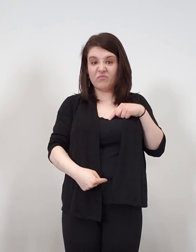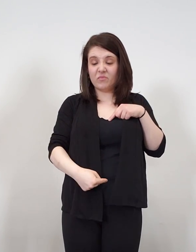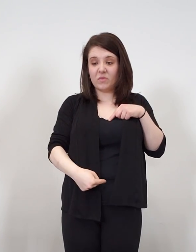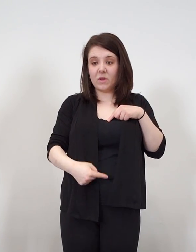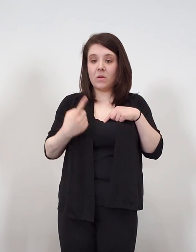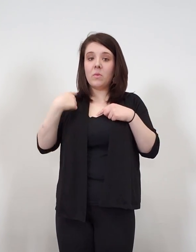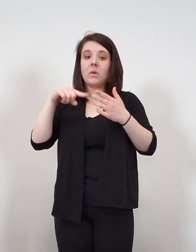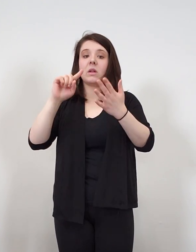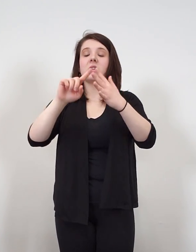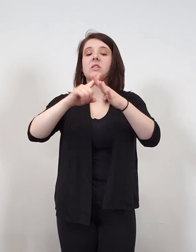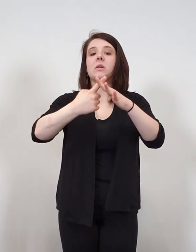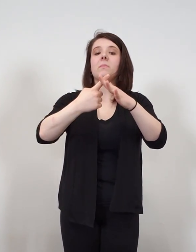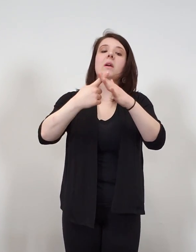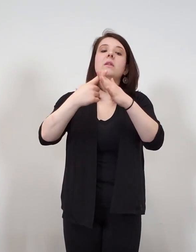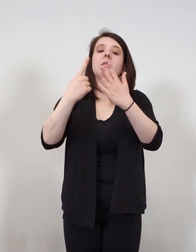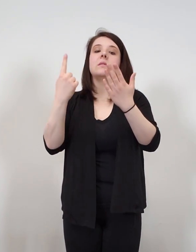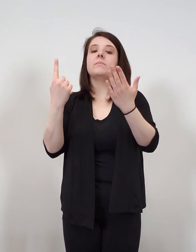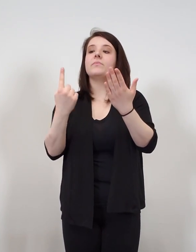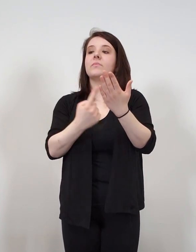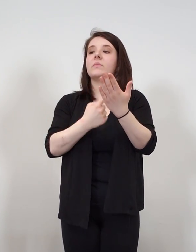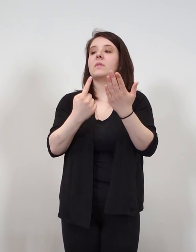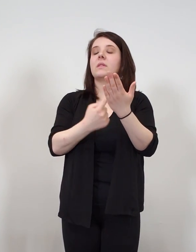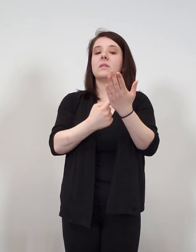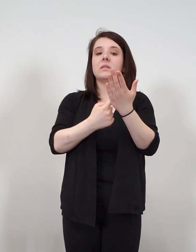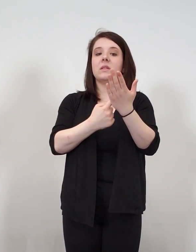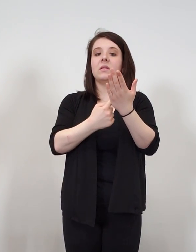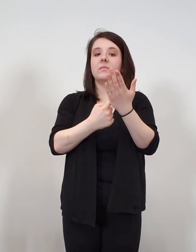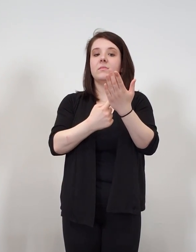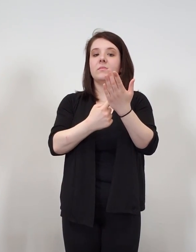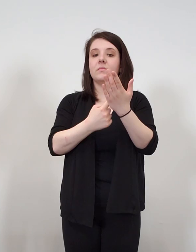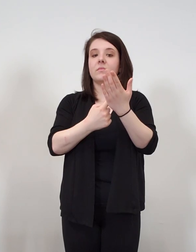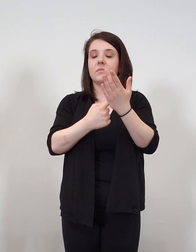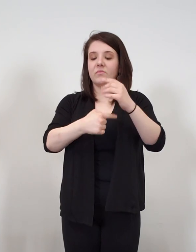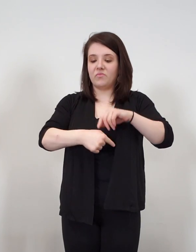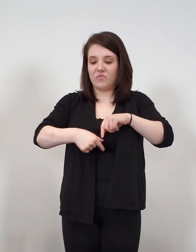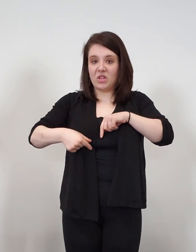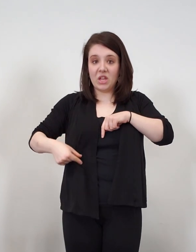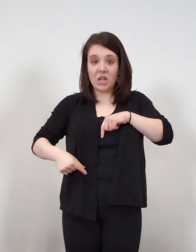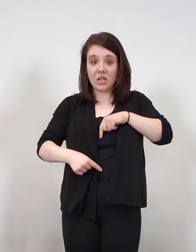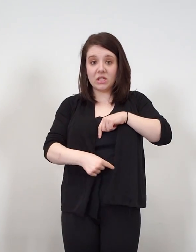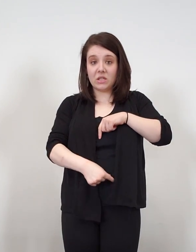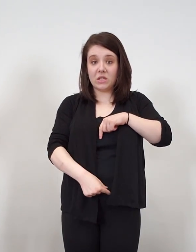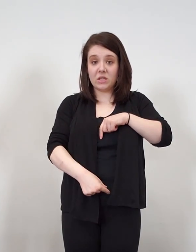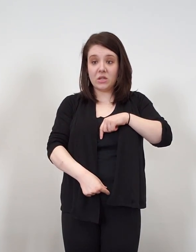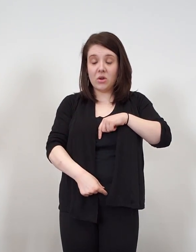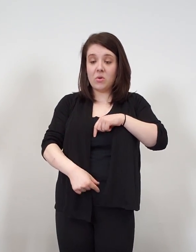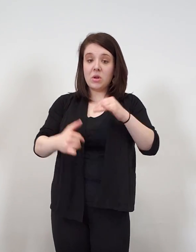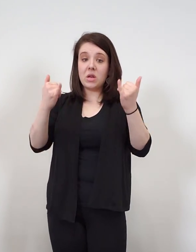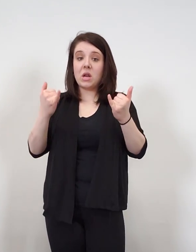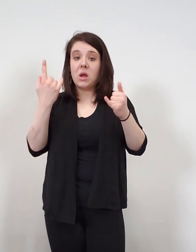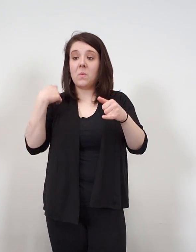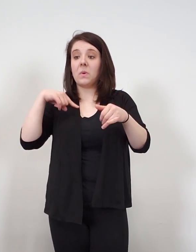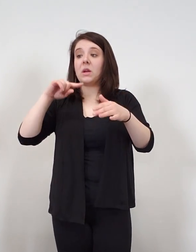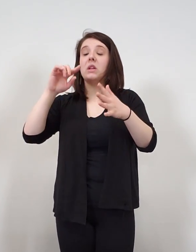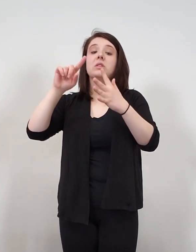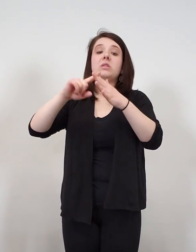of the digestive system. So let's get started making a list of functions. I have 6